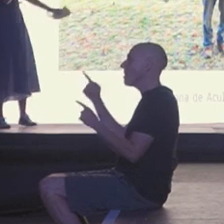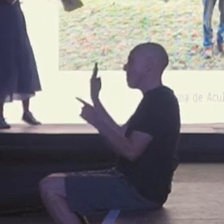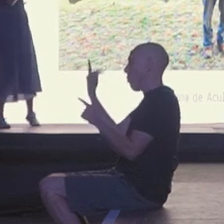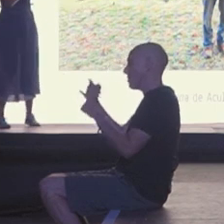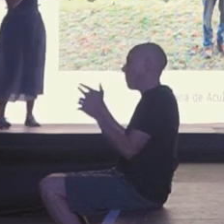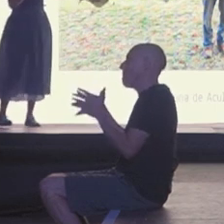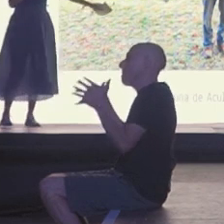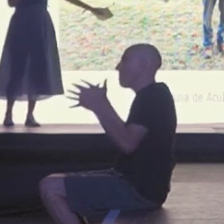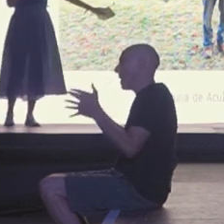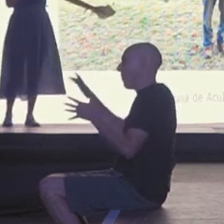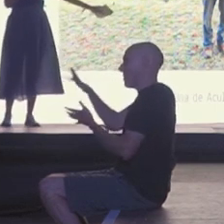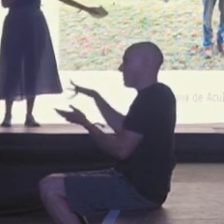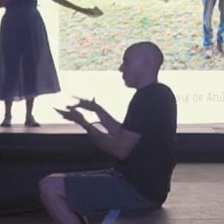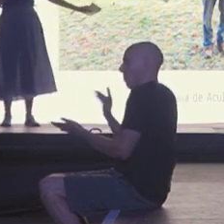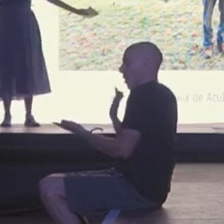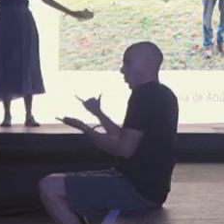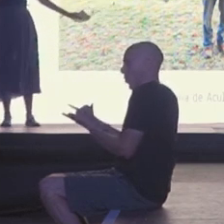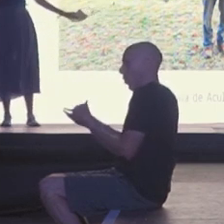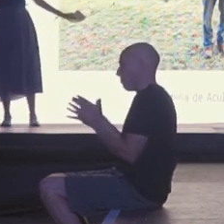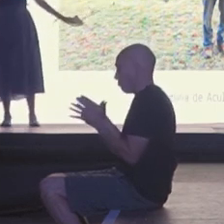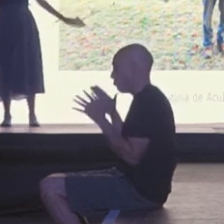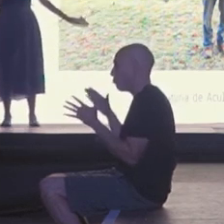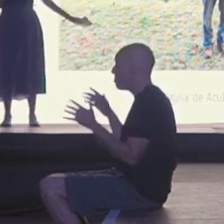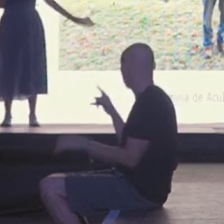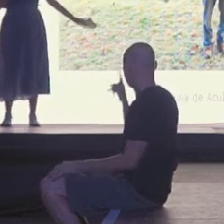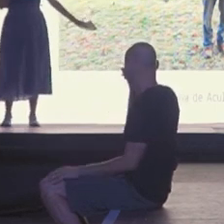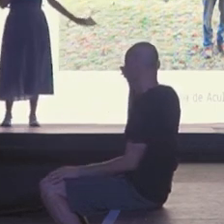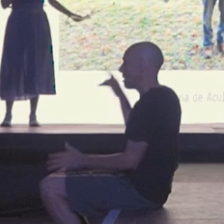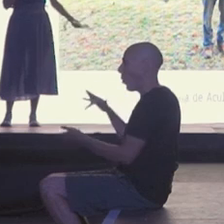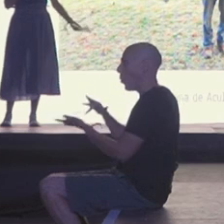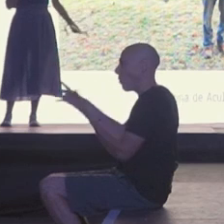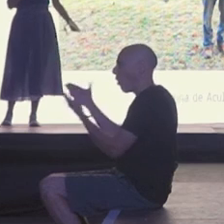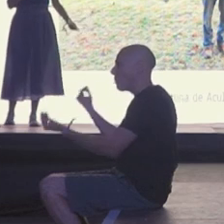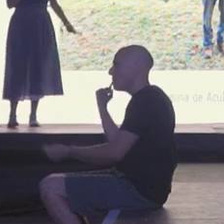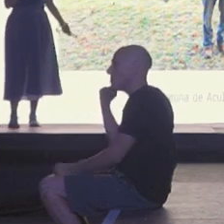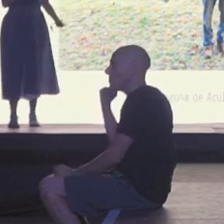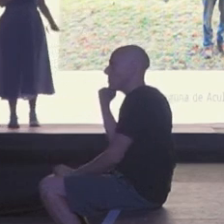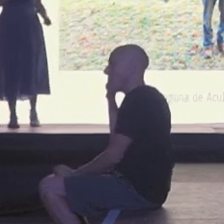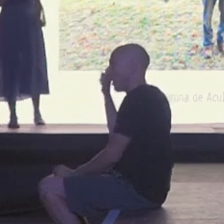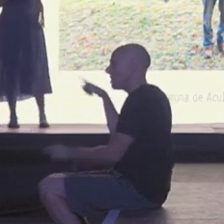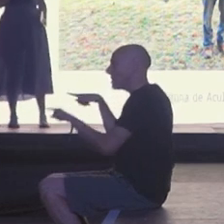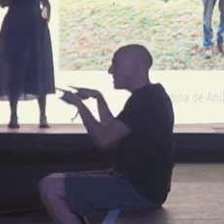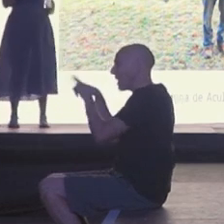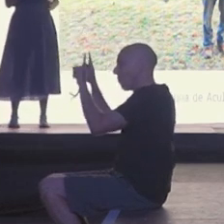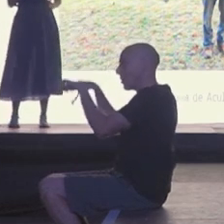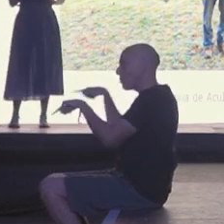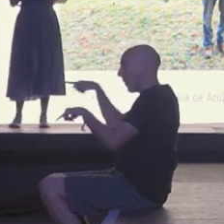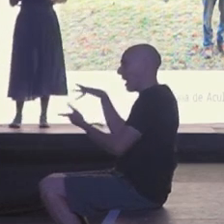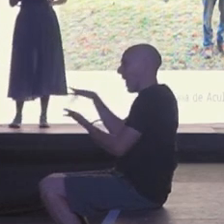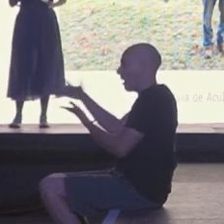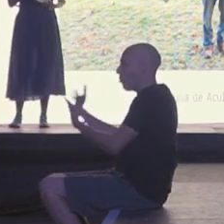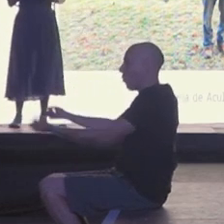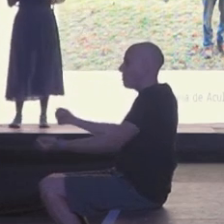York. As you can see, now almost completely dried up. What this means is that people in that community have